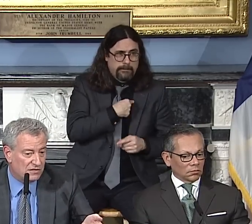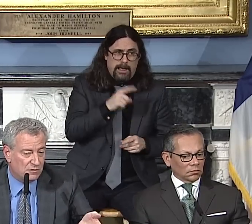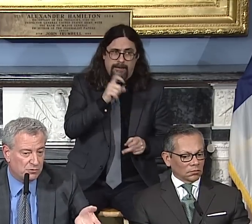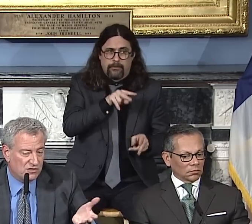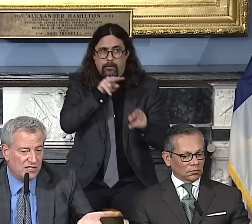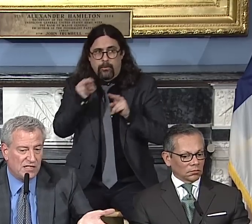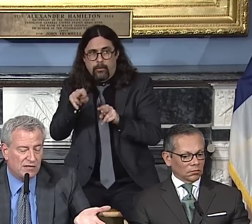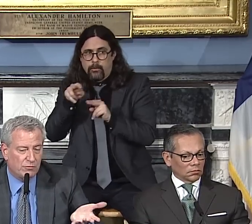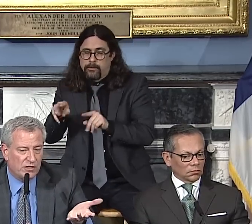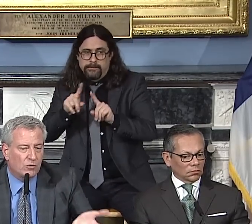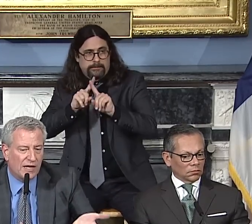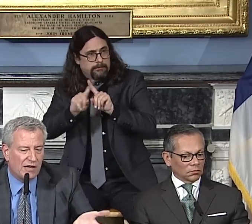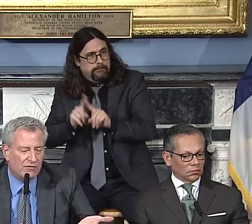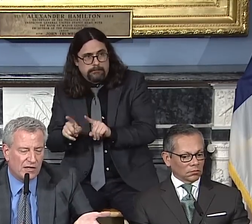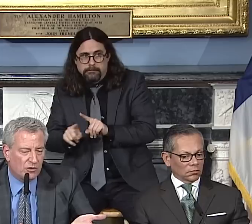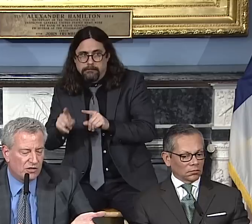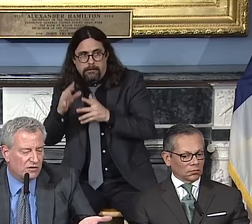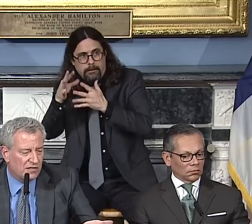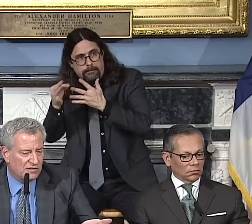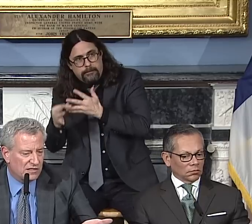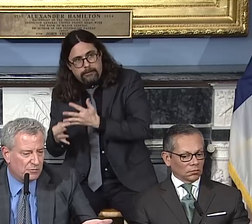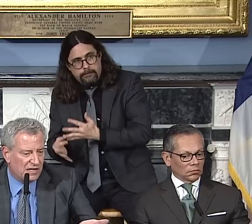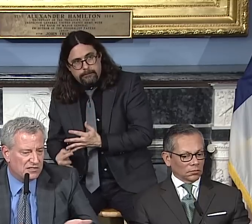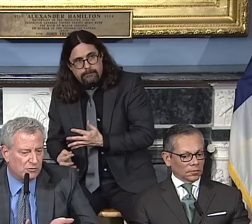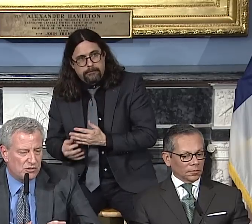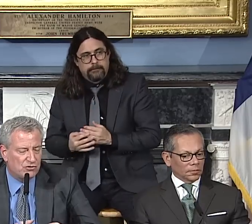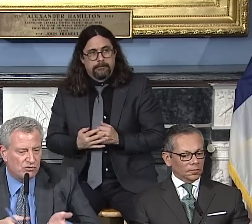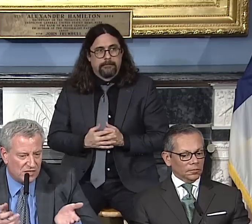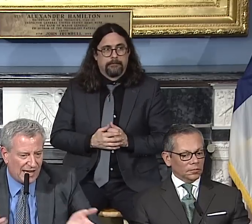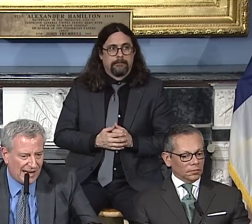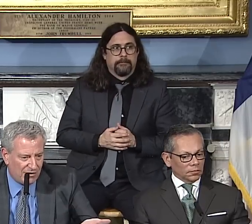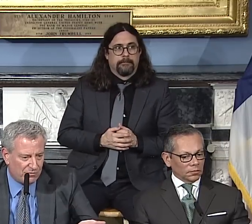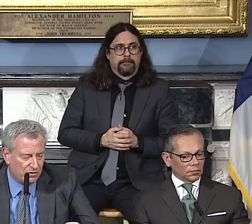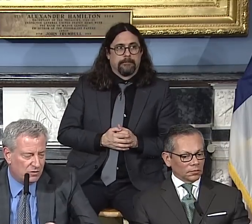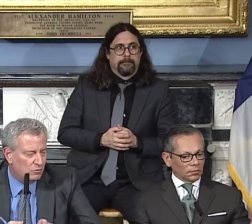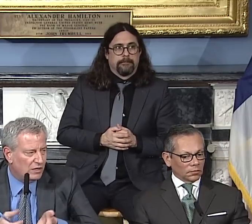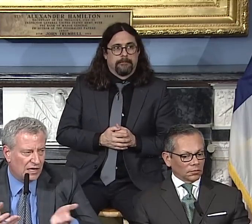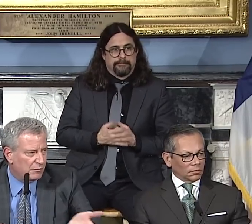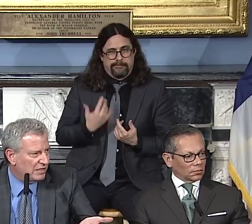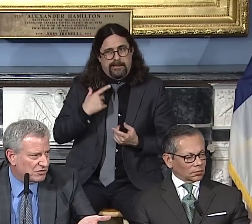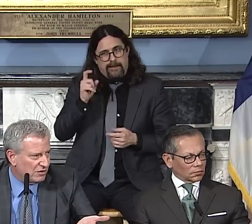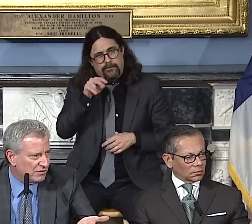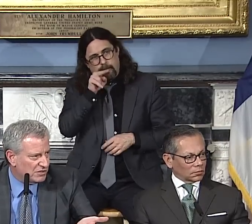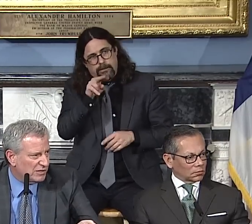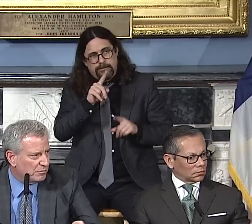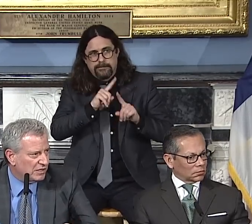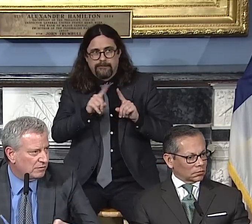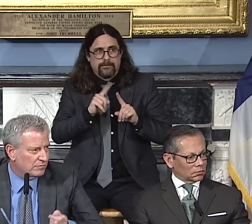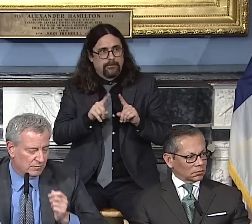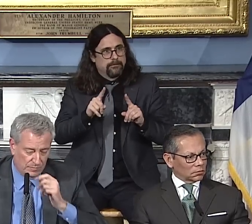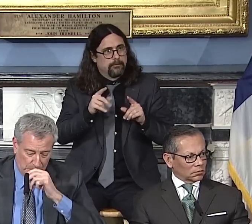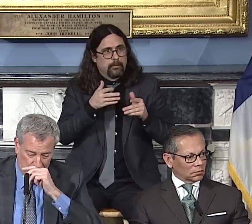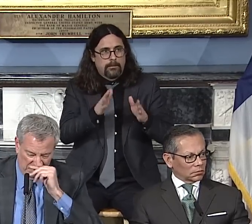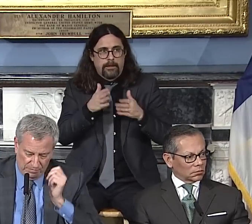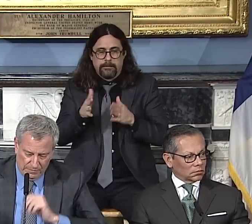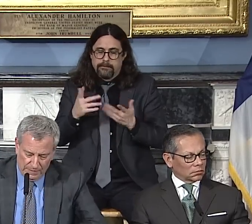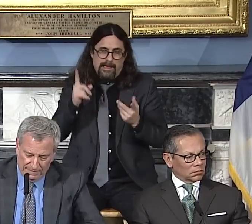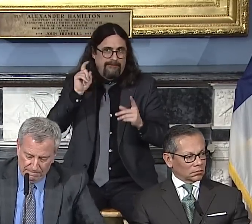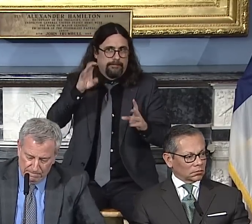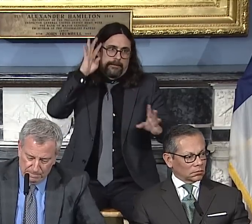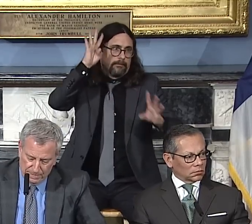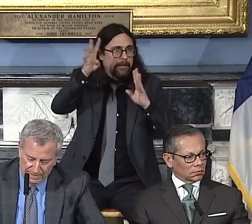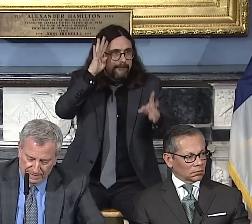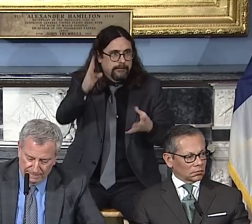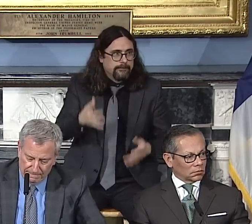different ways to proceed. If we don't have anywhere near the testing capacity we should have, we got to be as creative as we can be. Would the same thing